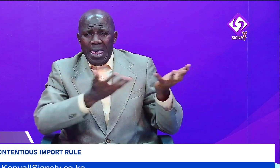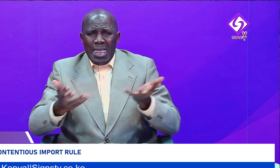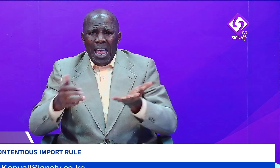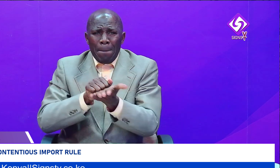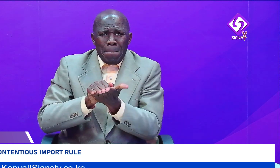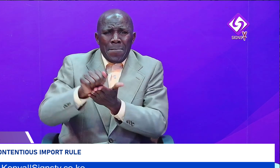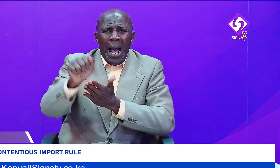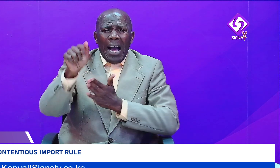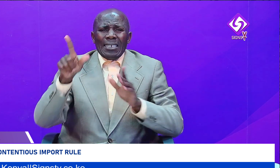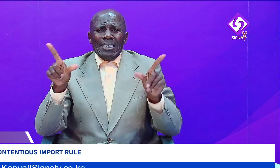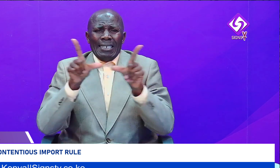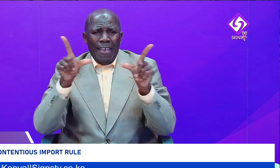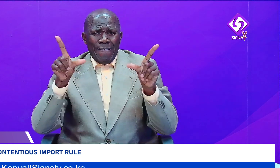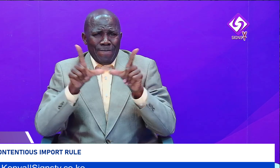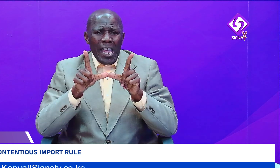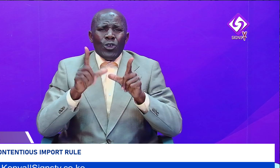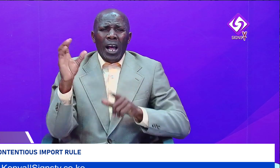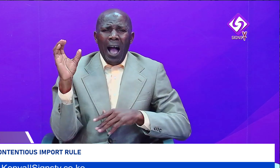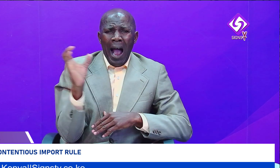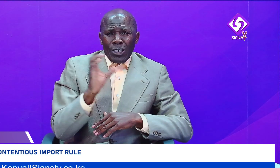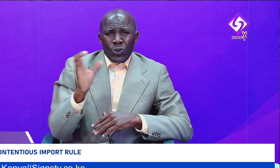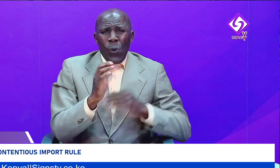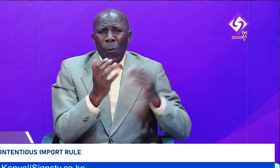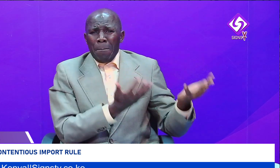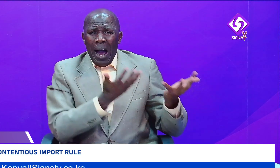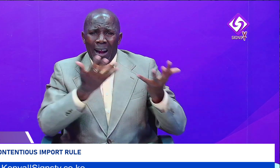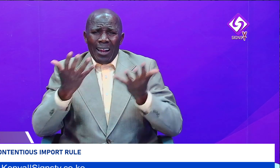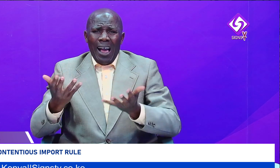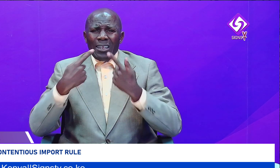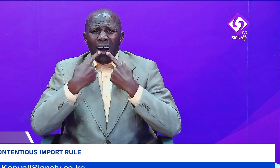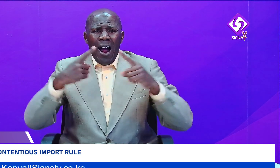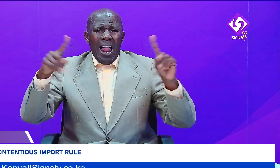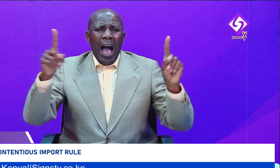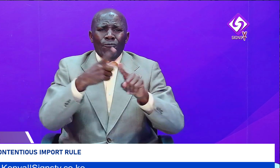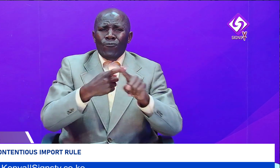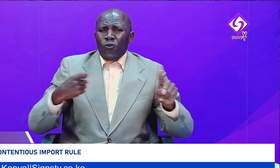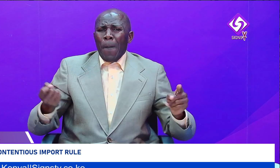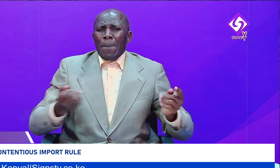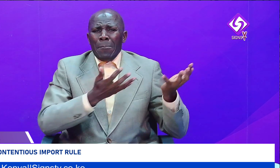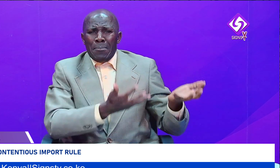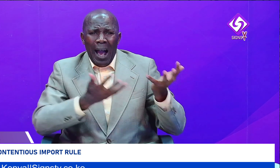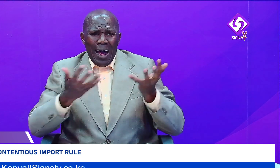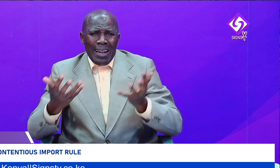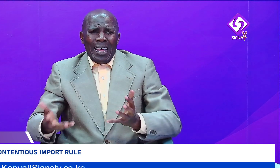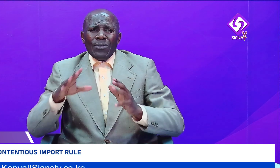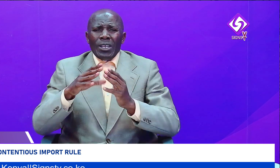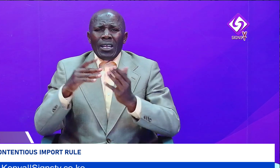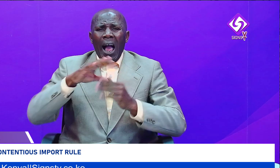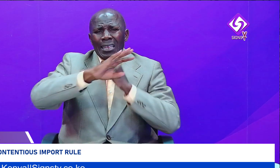These provisional measures include accepting an origin declaration, an import permit or